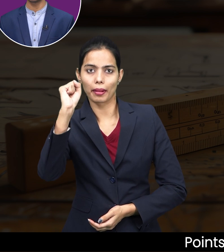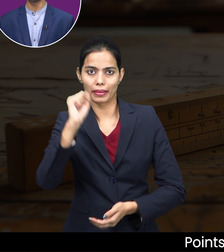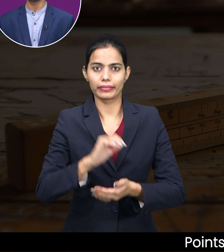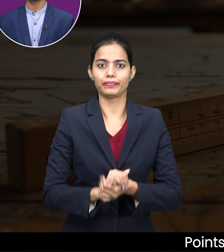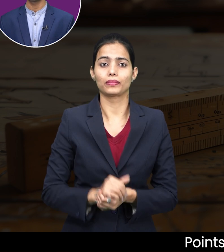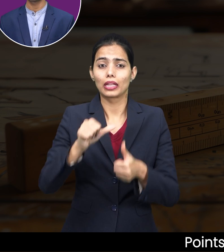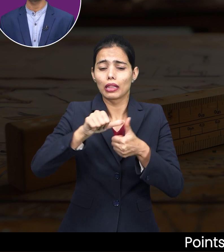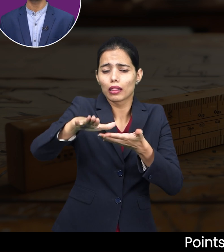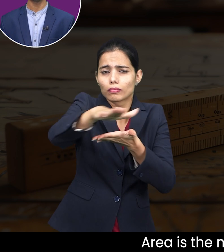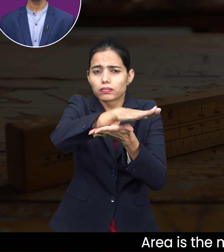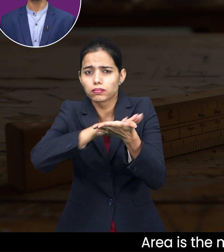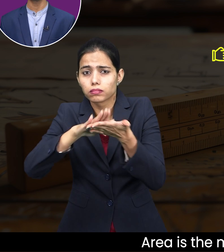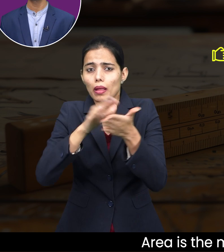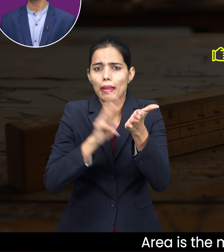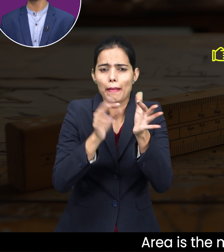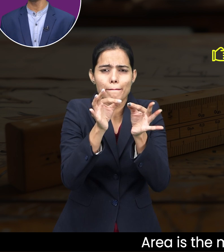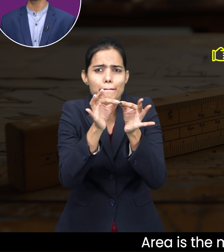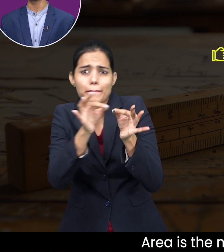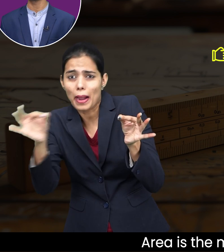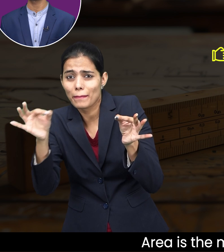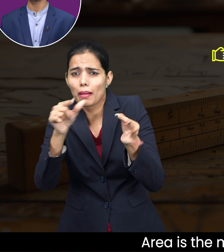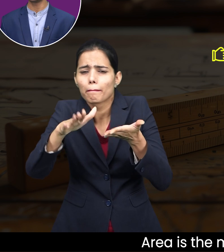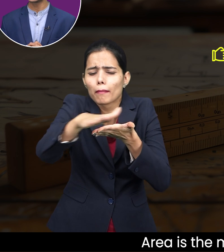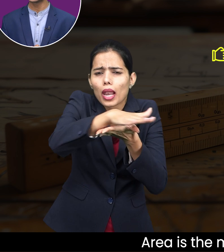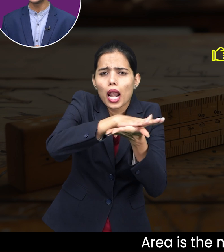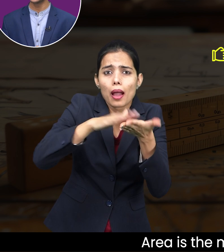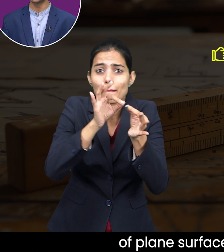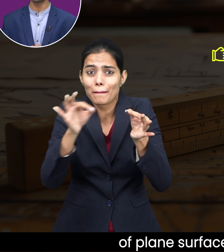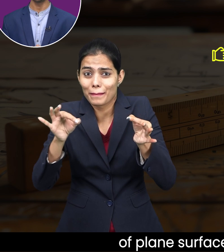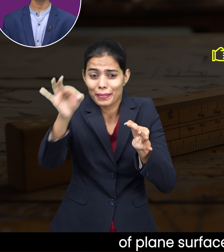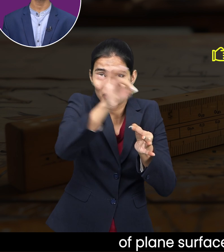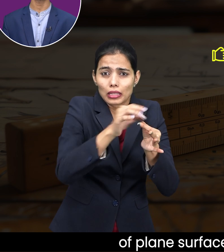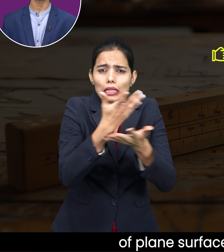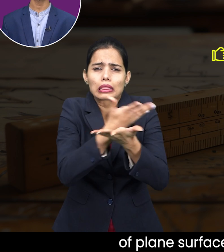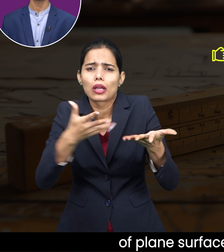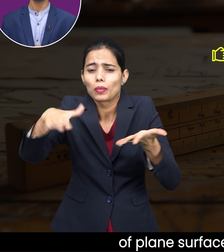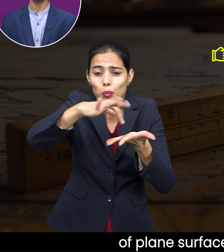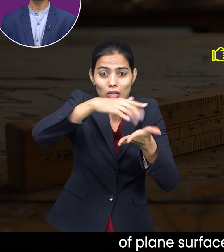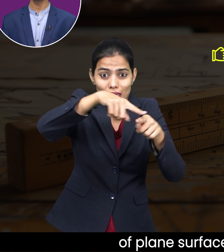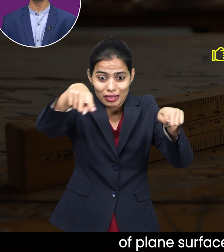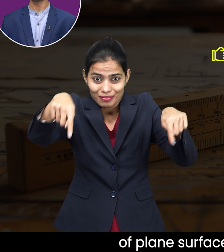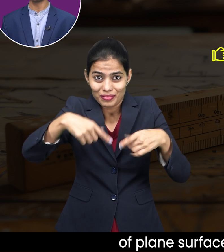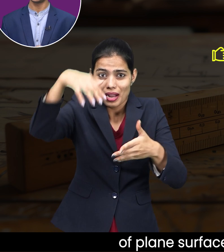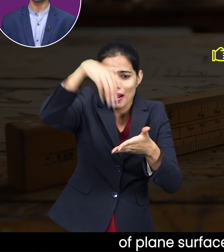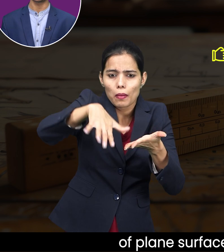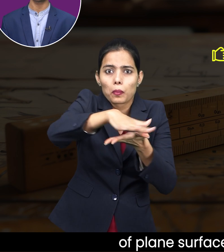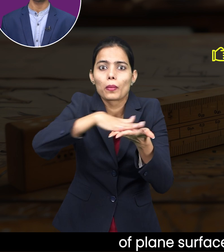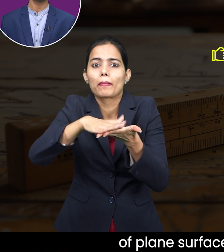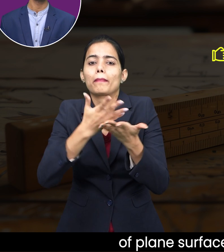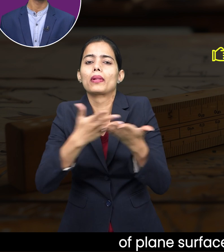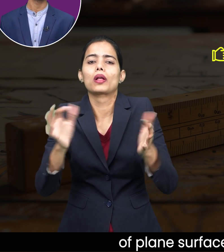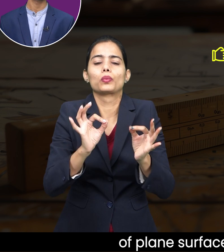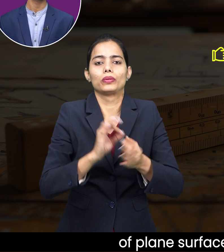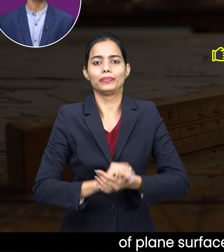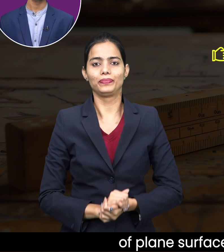Points to remember. Area is a measure of the extent of plane surface occupied by an object.